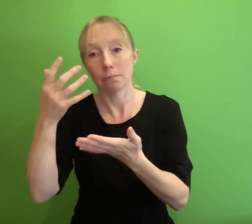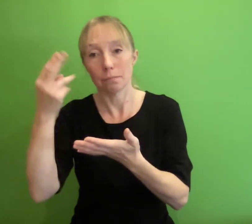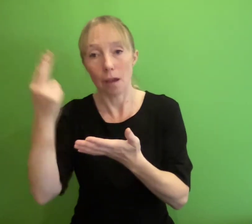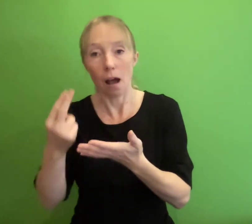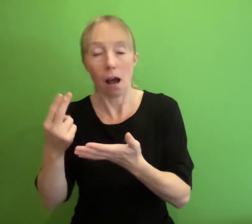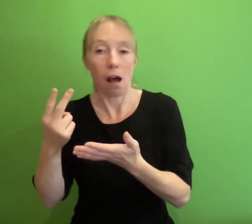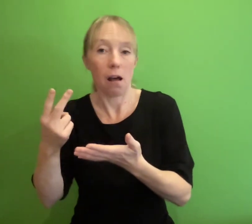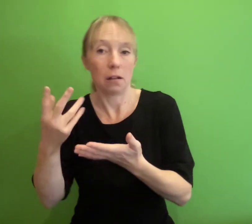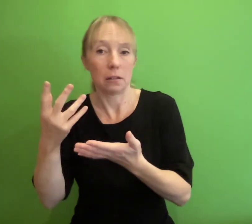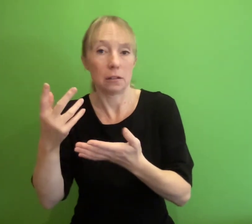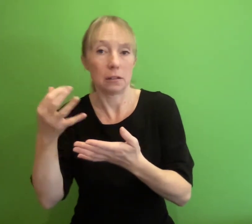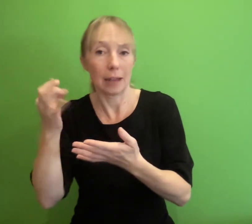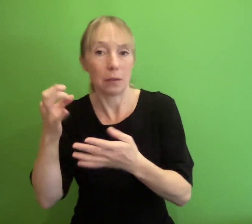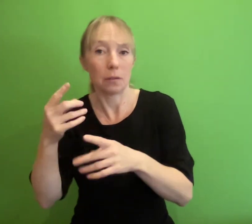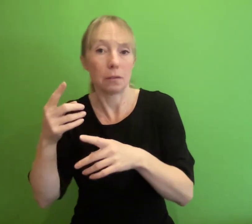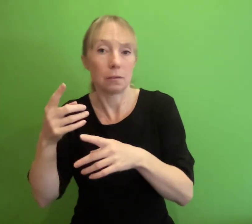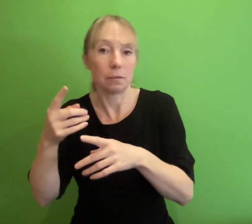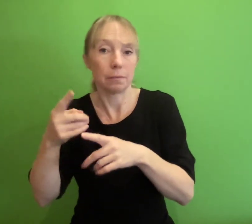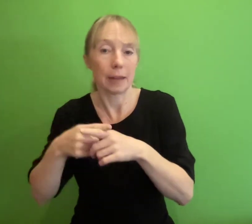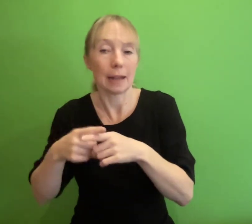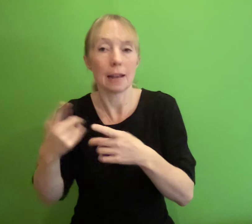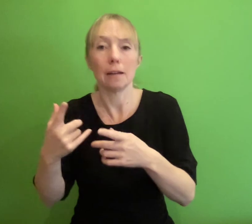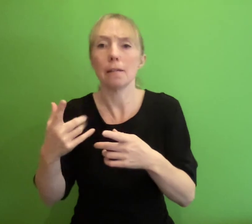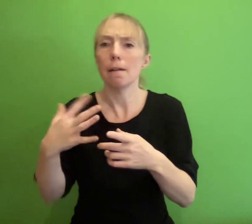commercial organisations who run events,